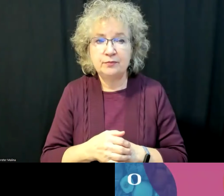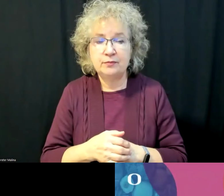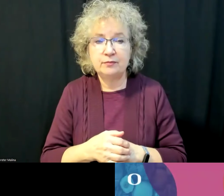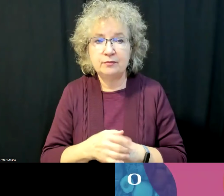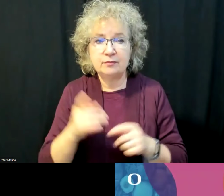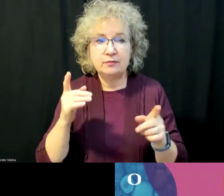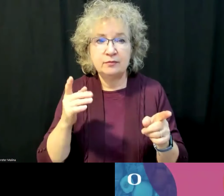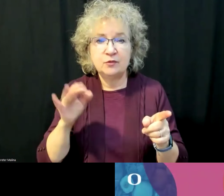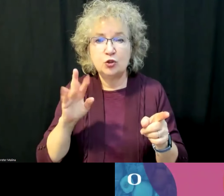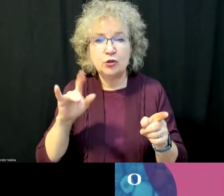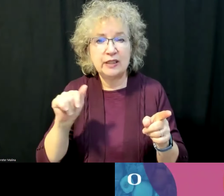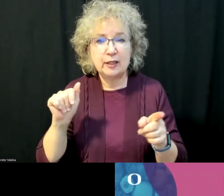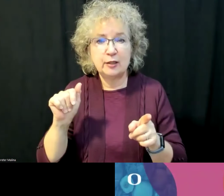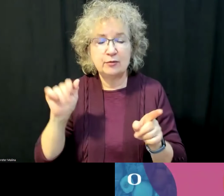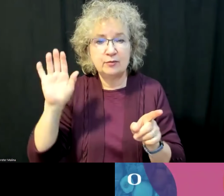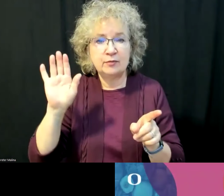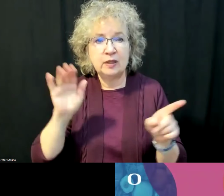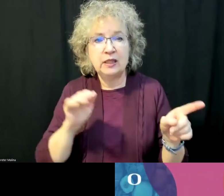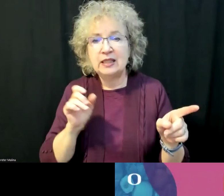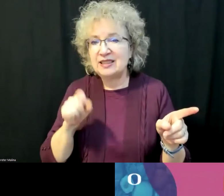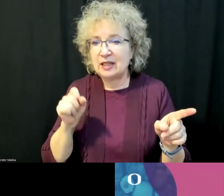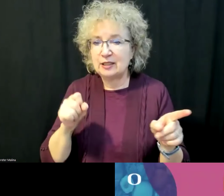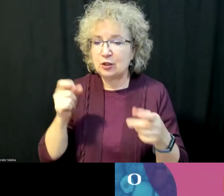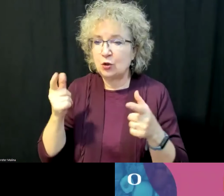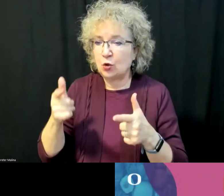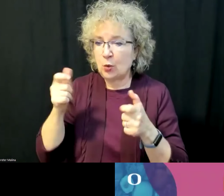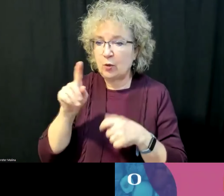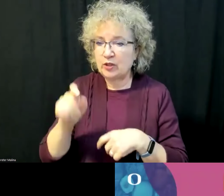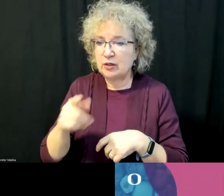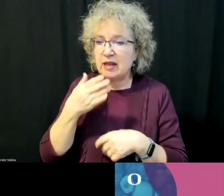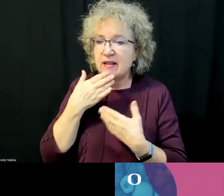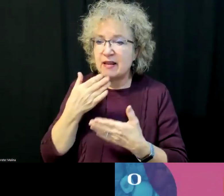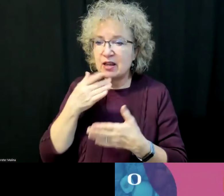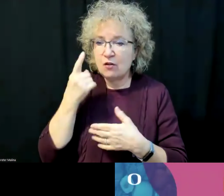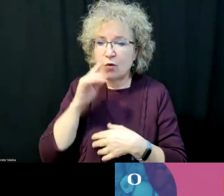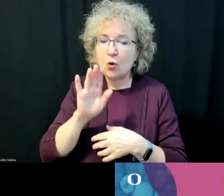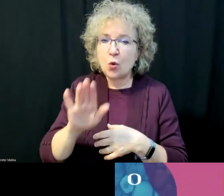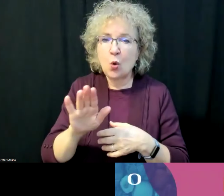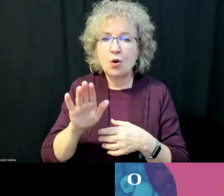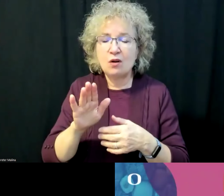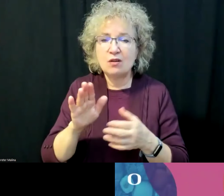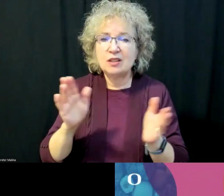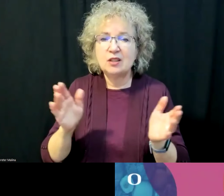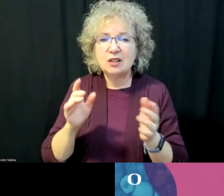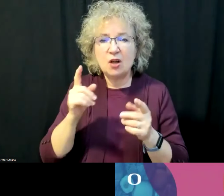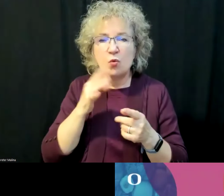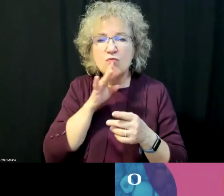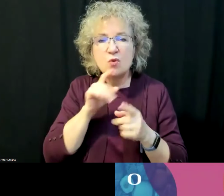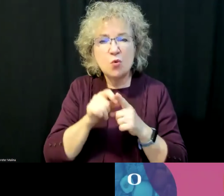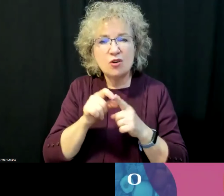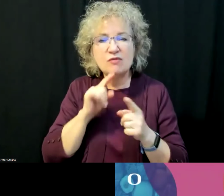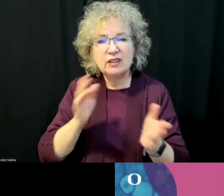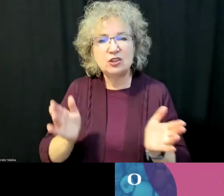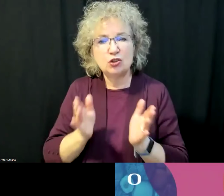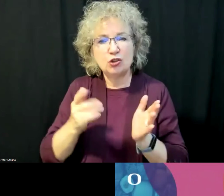Looks like Julia has something. great. Yeah, I have a quick question for you. Thank you for your encouraging thoughts, and I think a lot of us are feeling